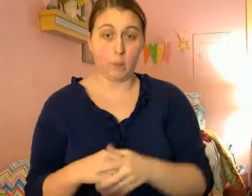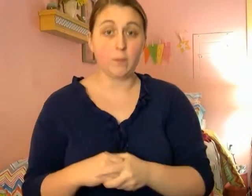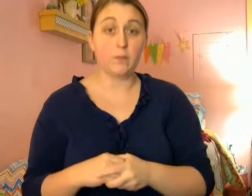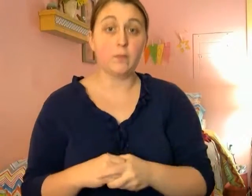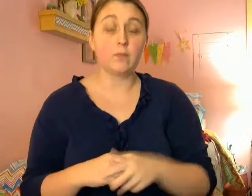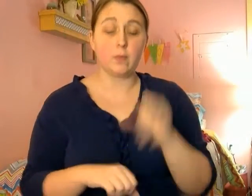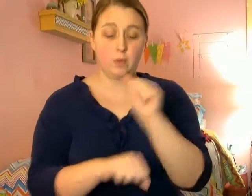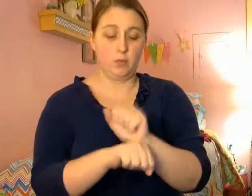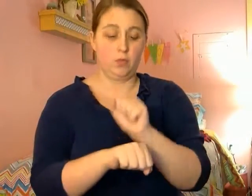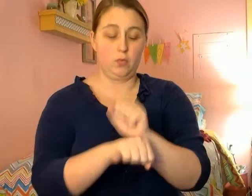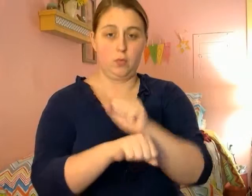Job duties.